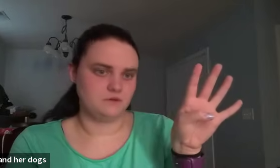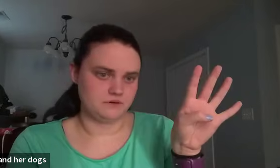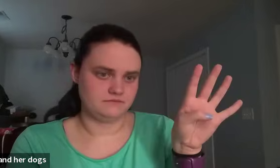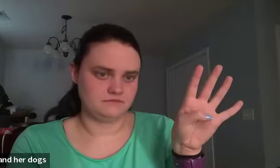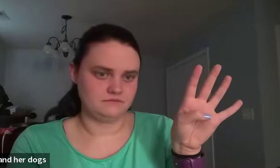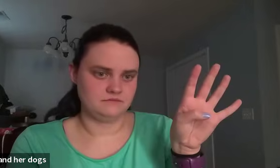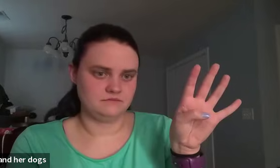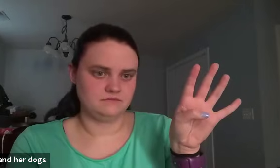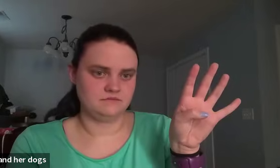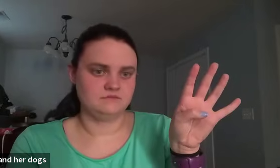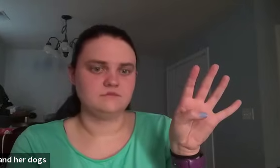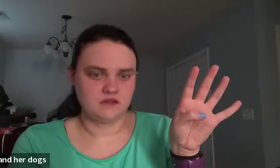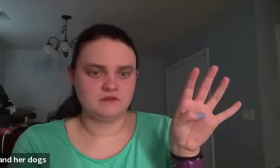234, okay?